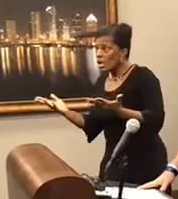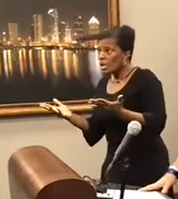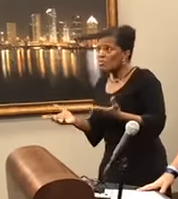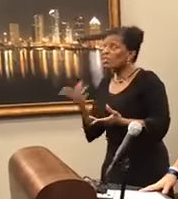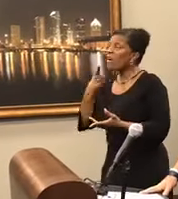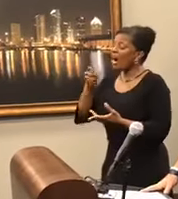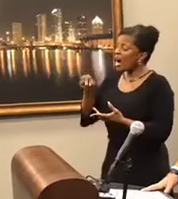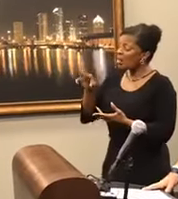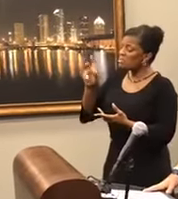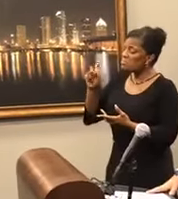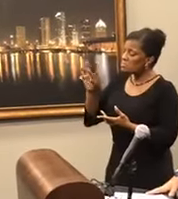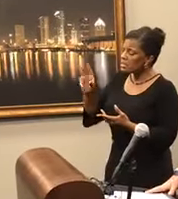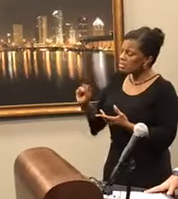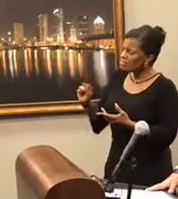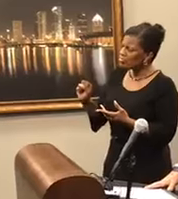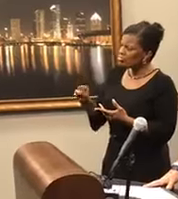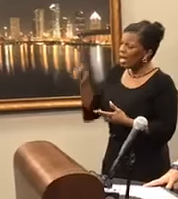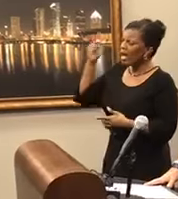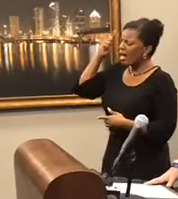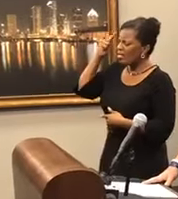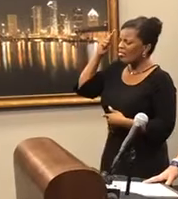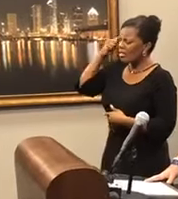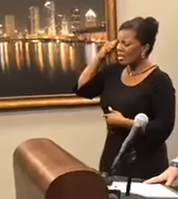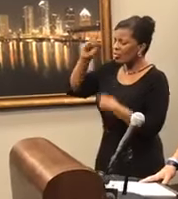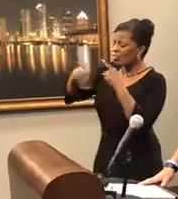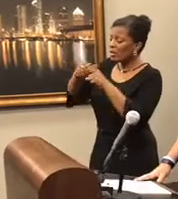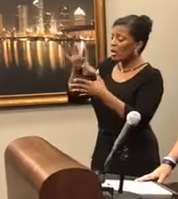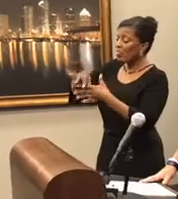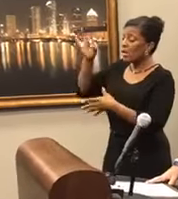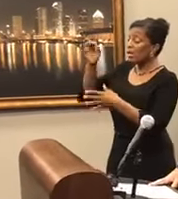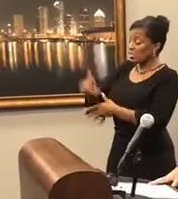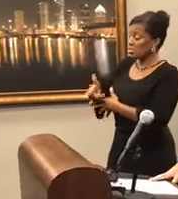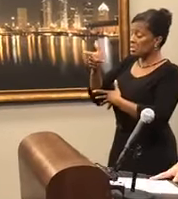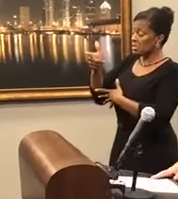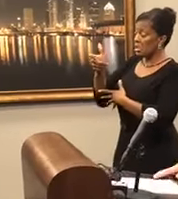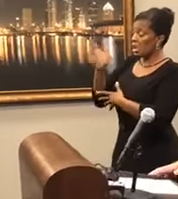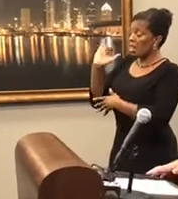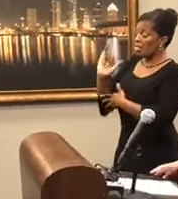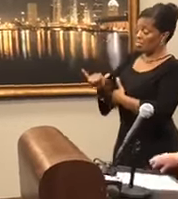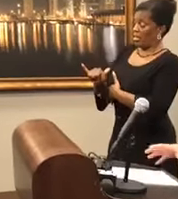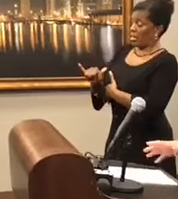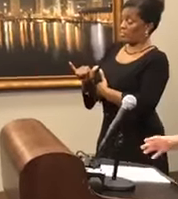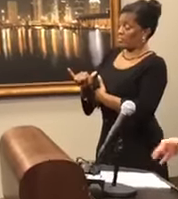optimism? I think when I found out there was a gun, that